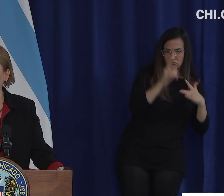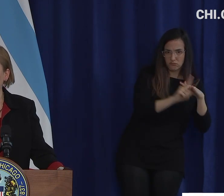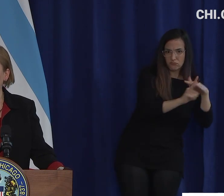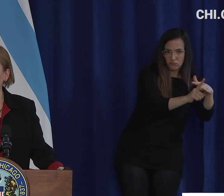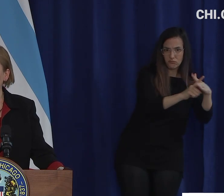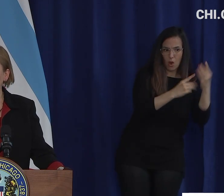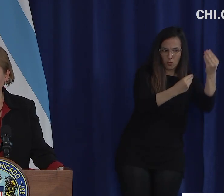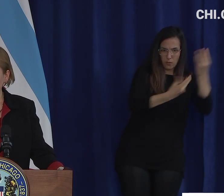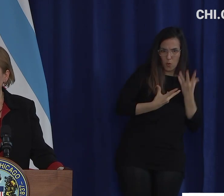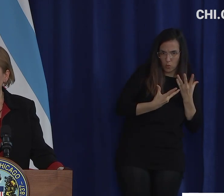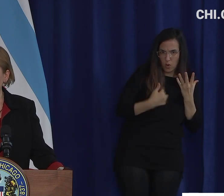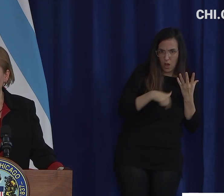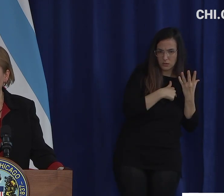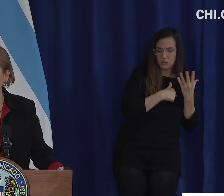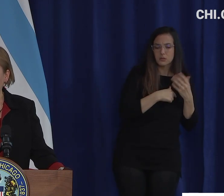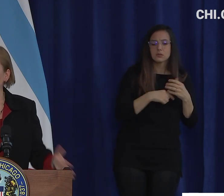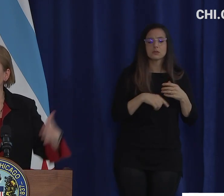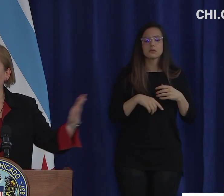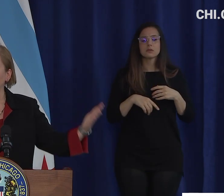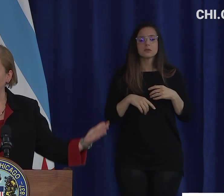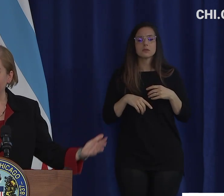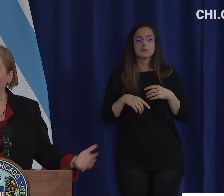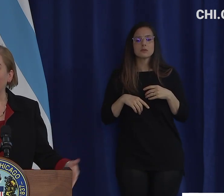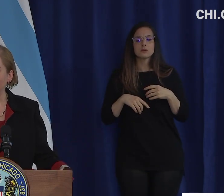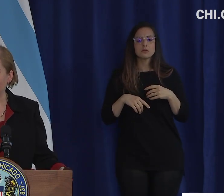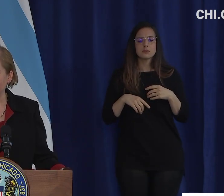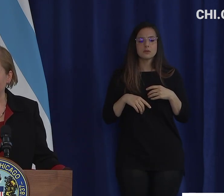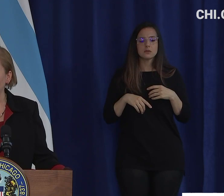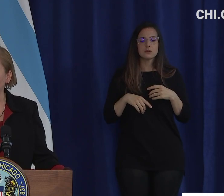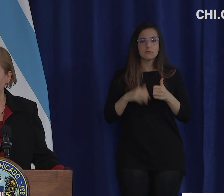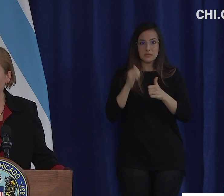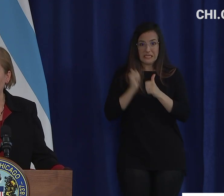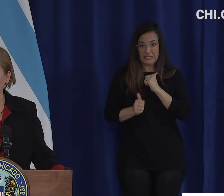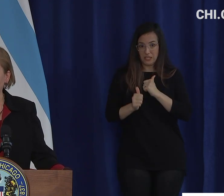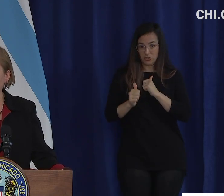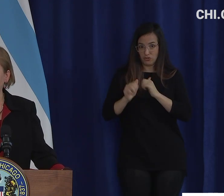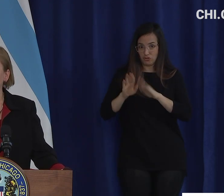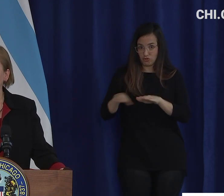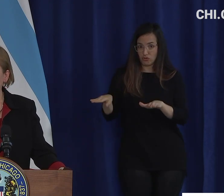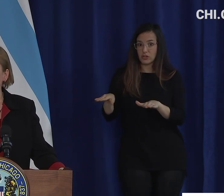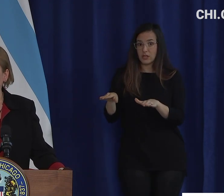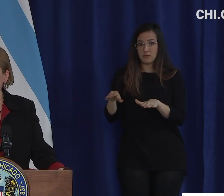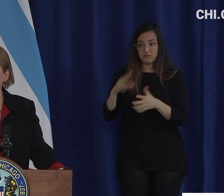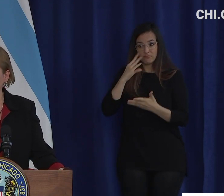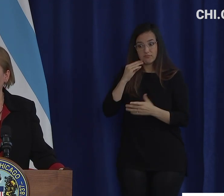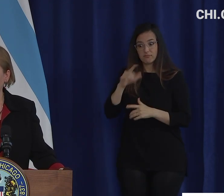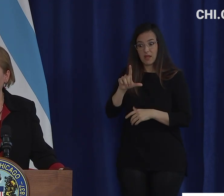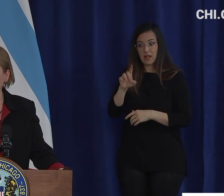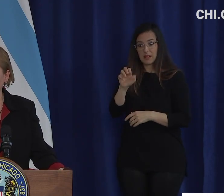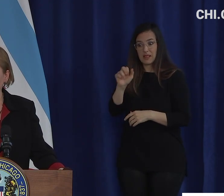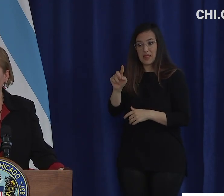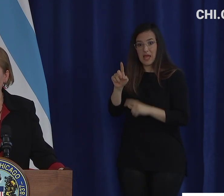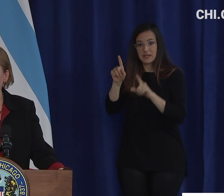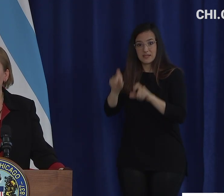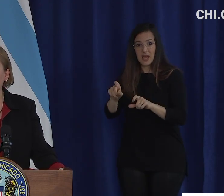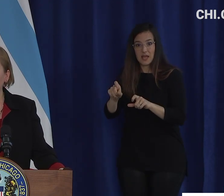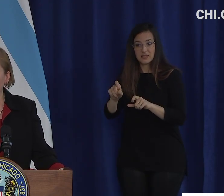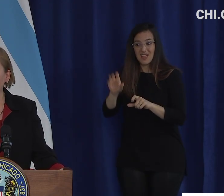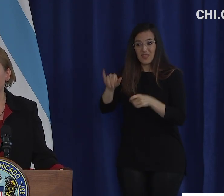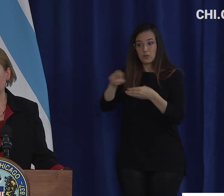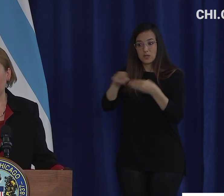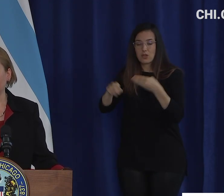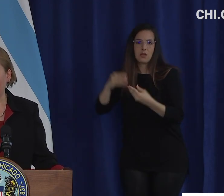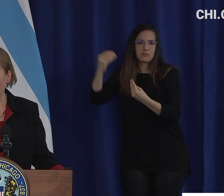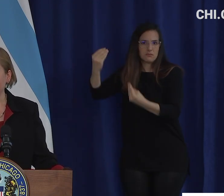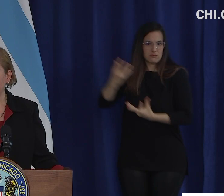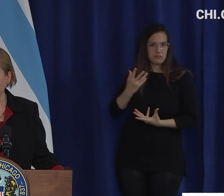cases of children every child who gets a lead test, who is a Chicago resident, gets that result reported to the health department. And